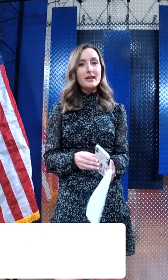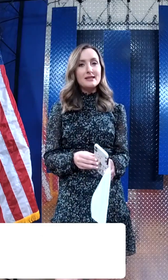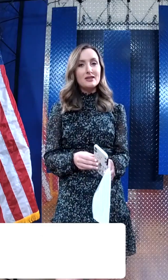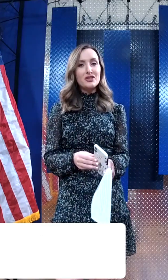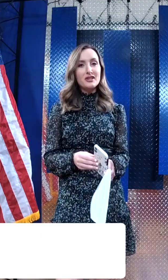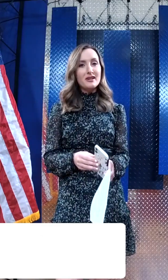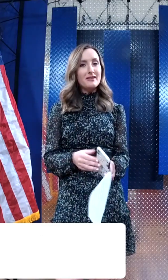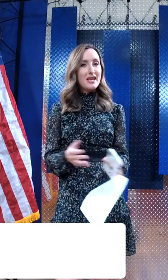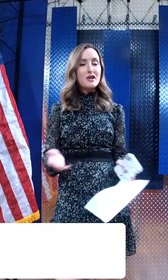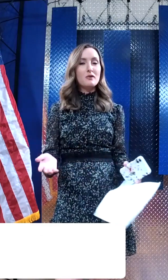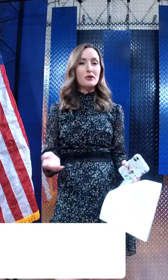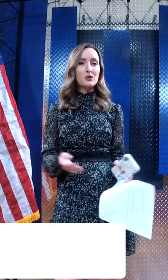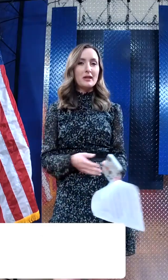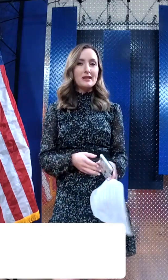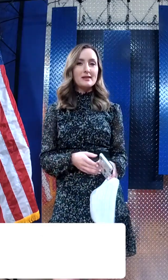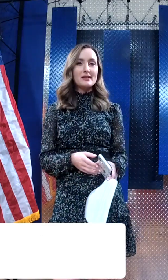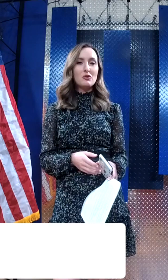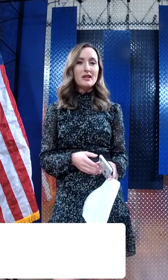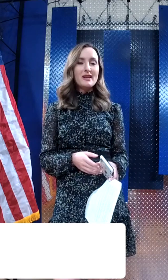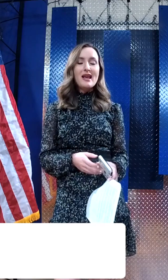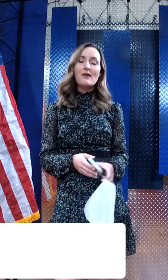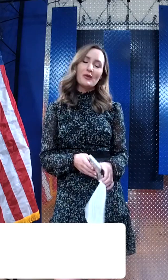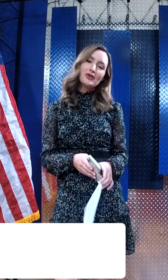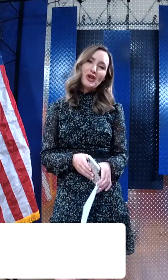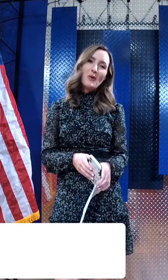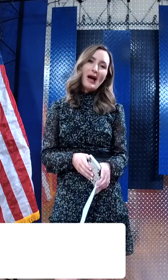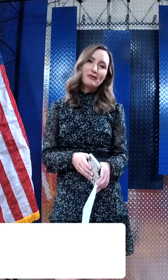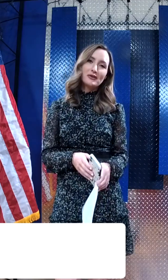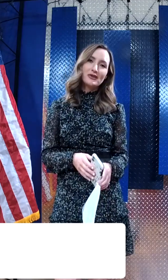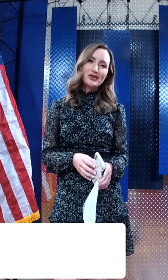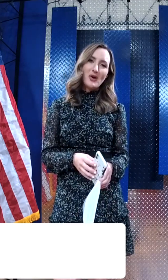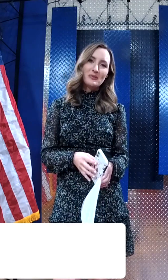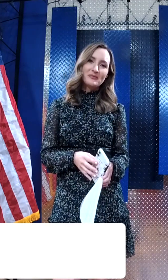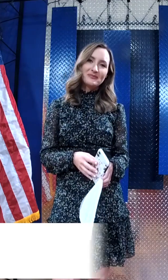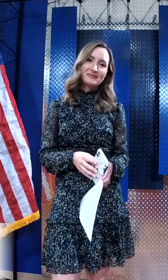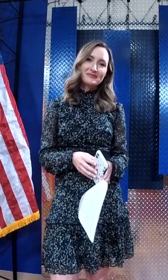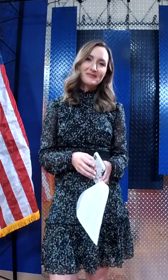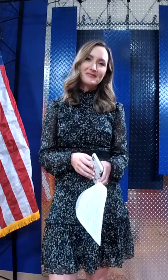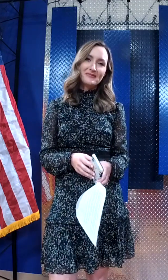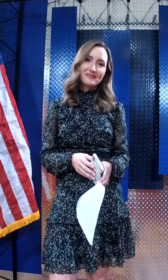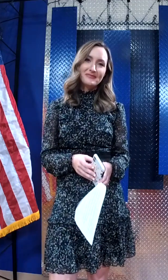for the holidays this year. And thank you for joining us this morning for the show after the show.